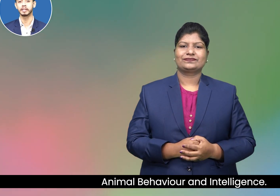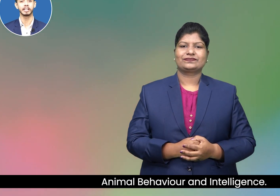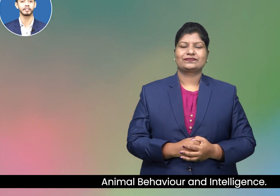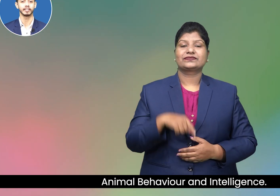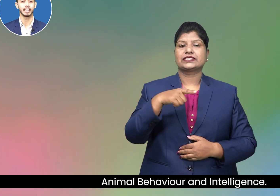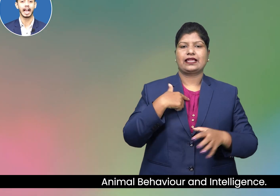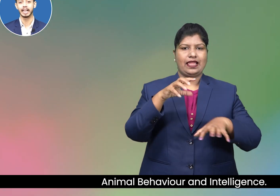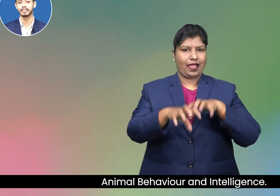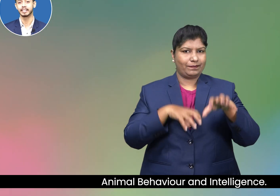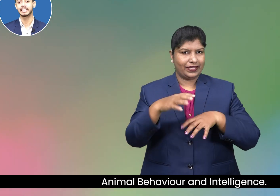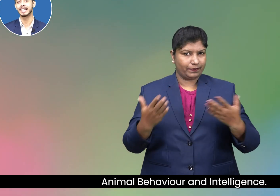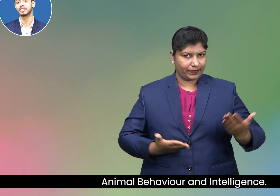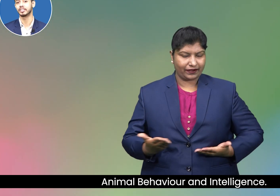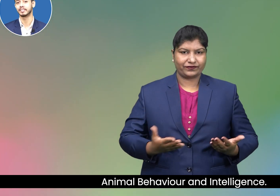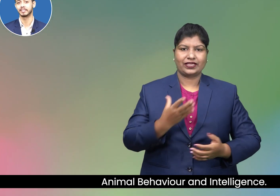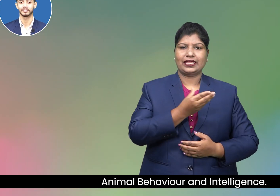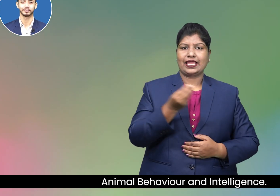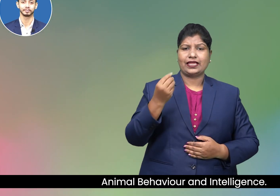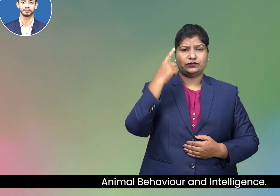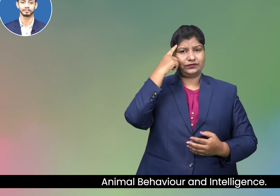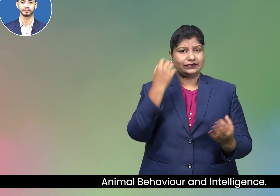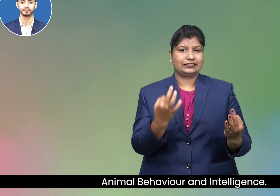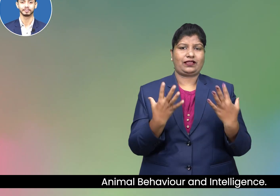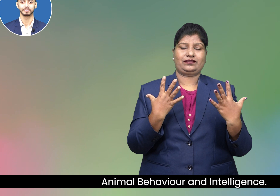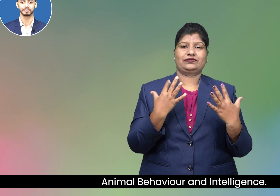animal behavior and intelligence.